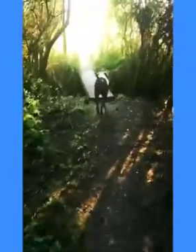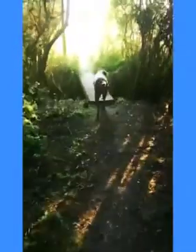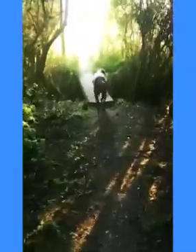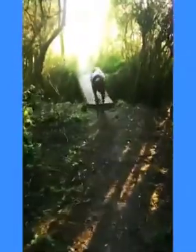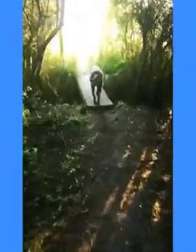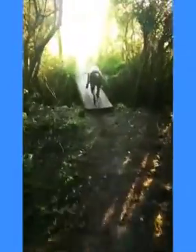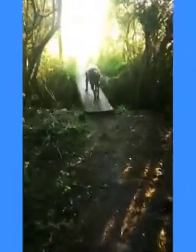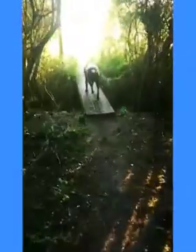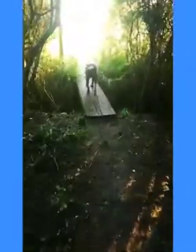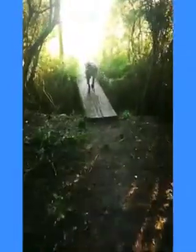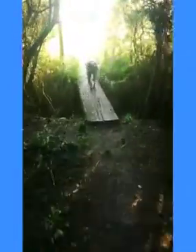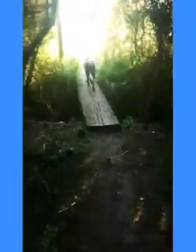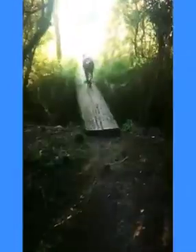Over another little bridge.